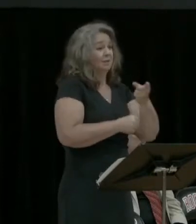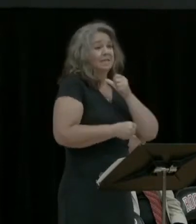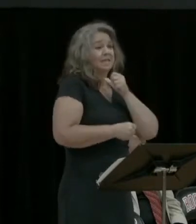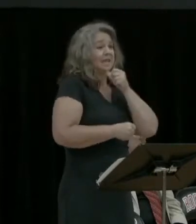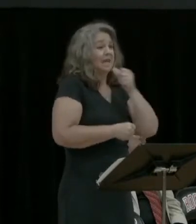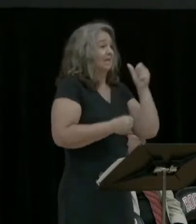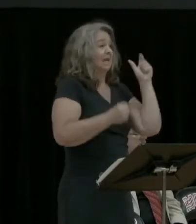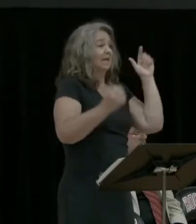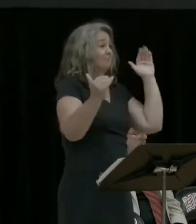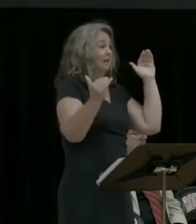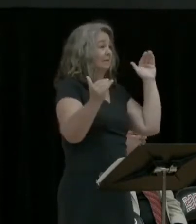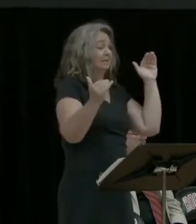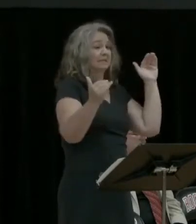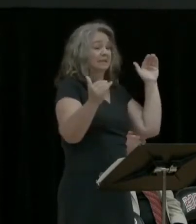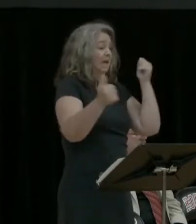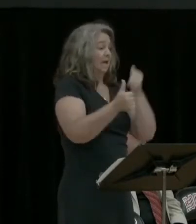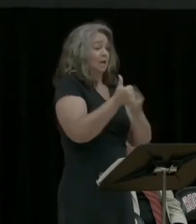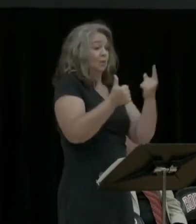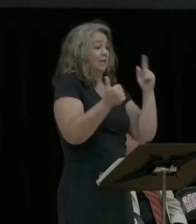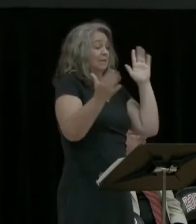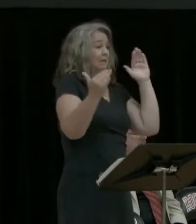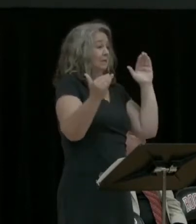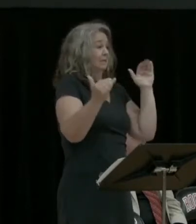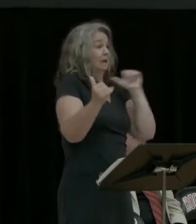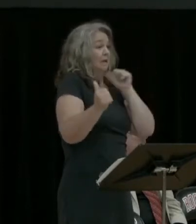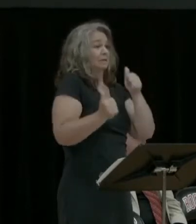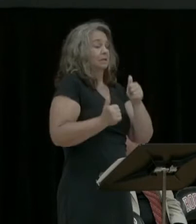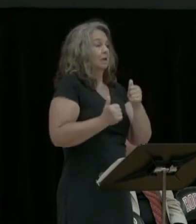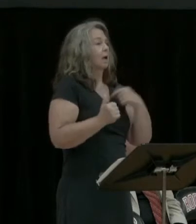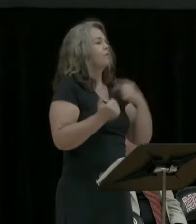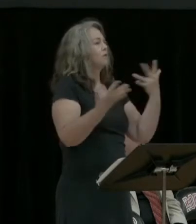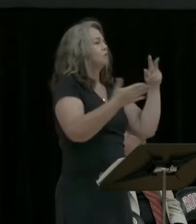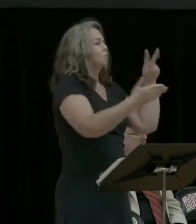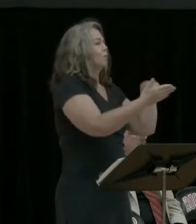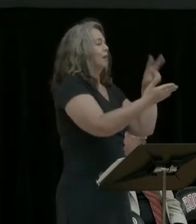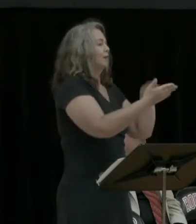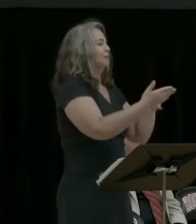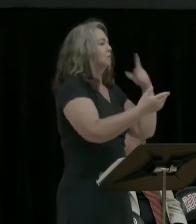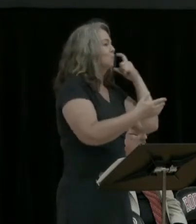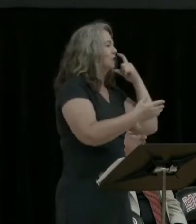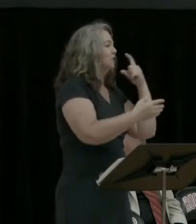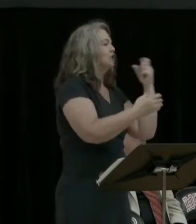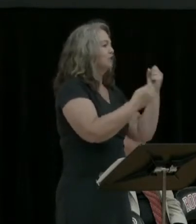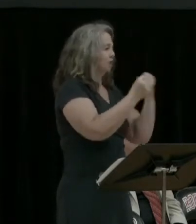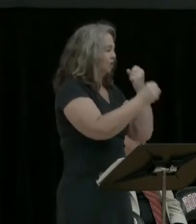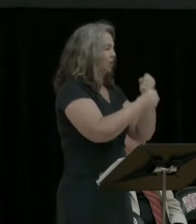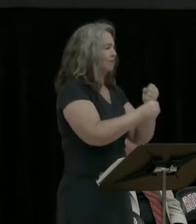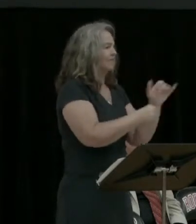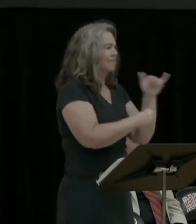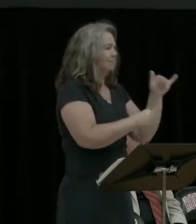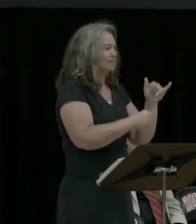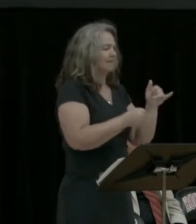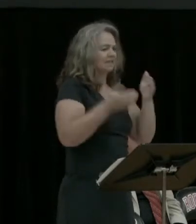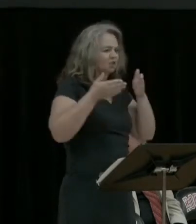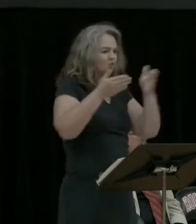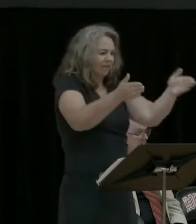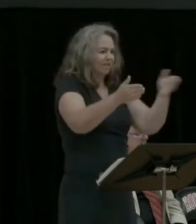us expected. I read somewhere that the past year was sort of like trying to cross the